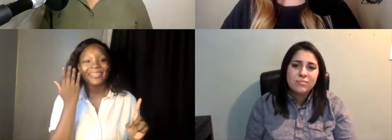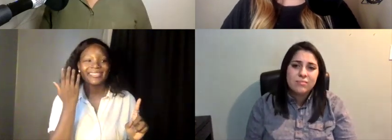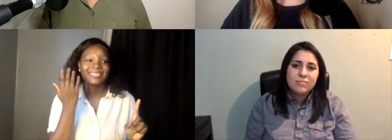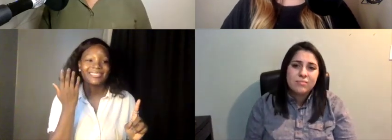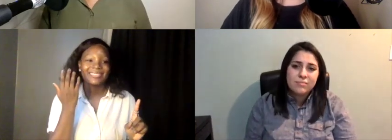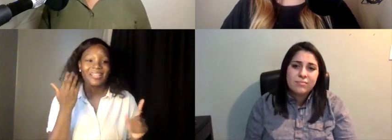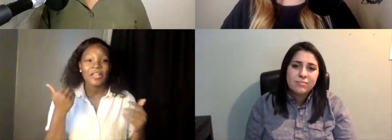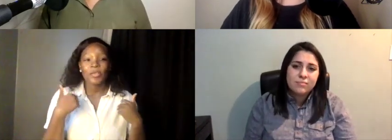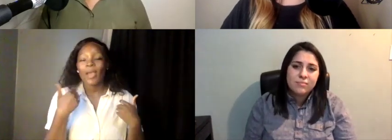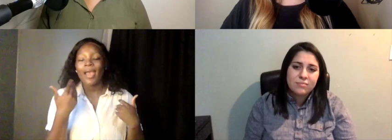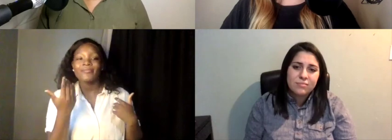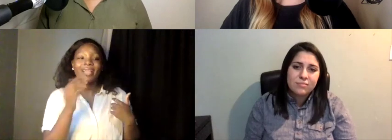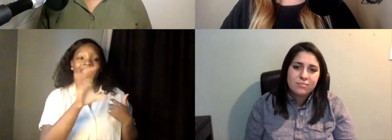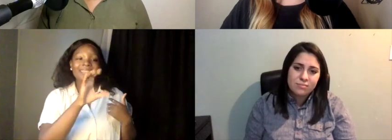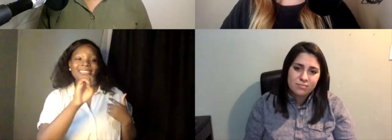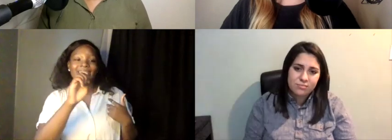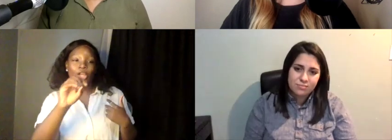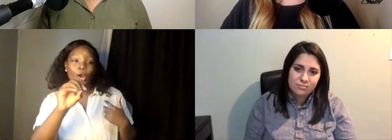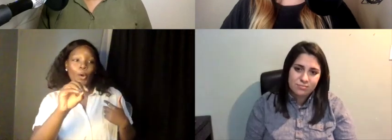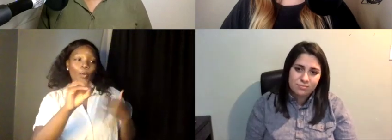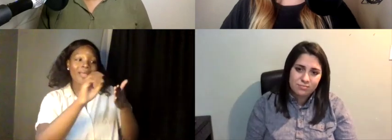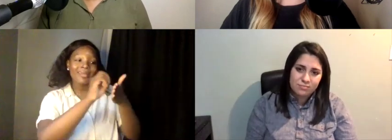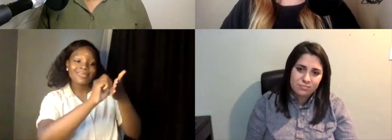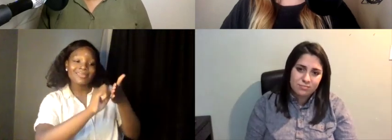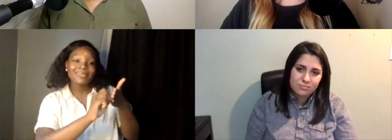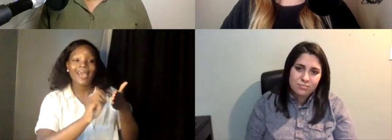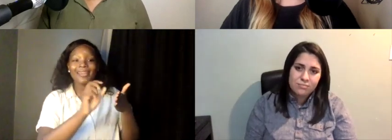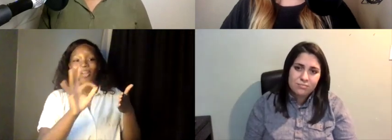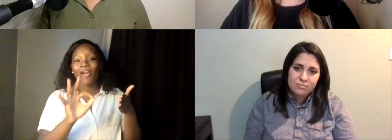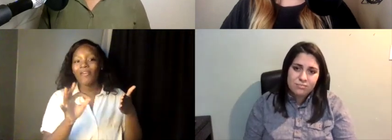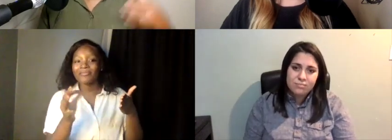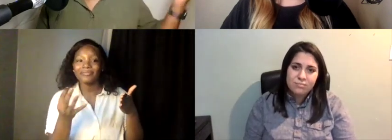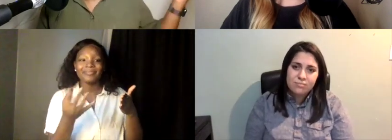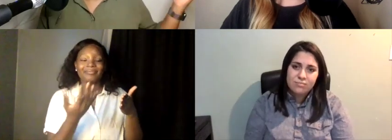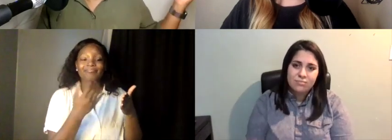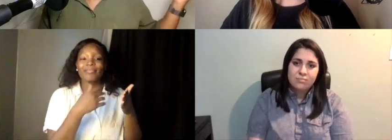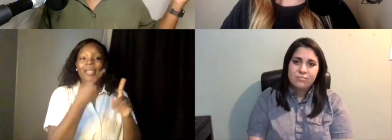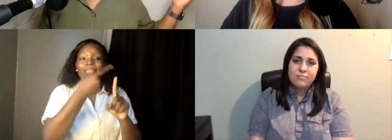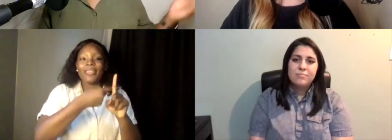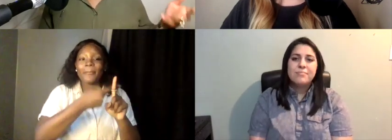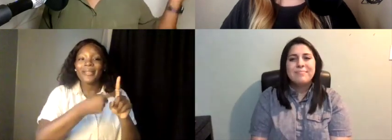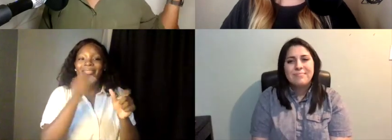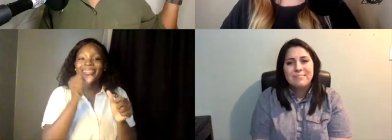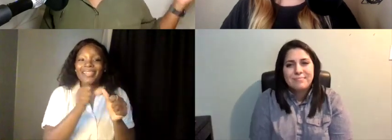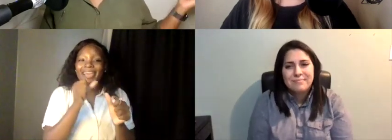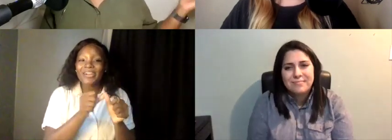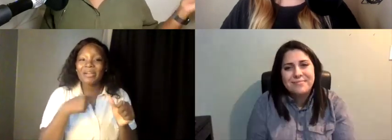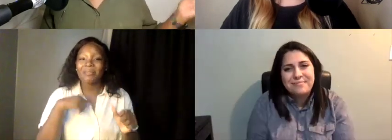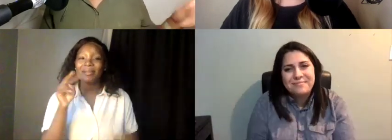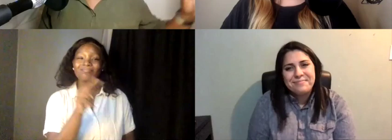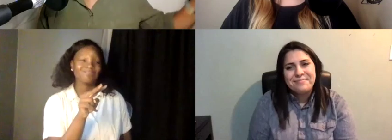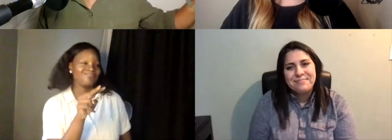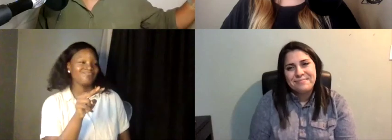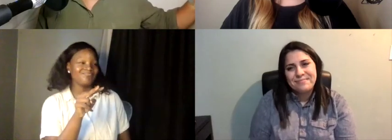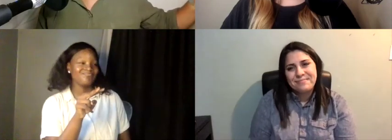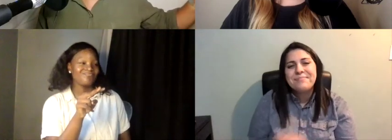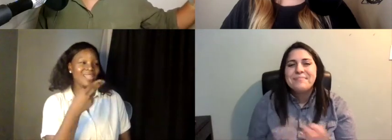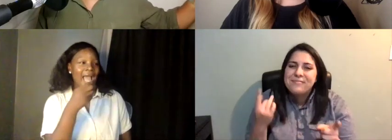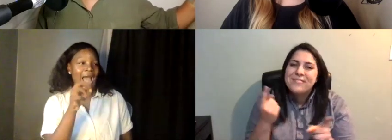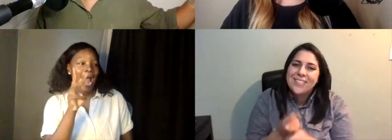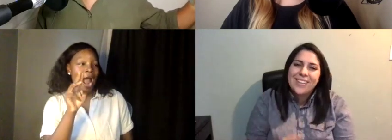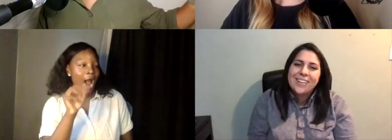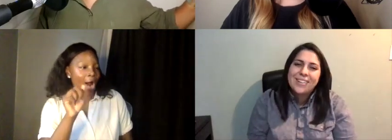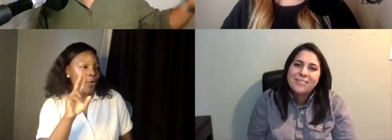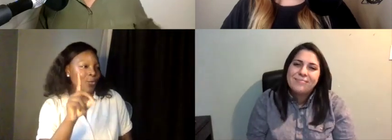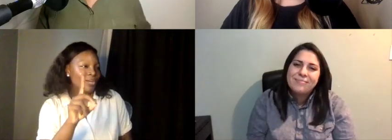like, sincerely, Howard. Like, Howard, you didn't fucking write this. Shut up. No. Like, who, you know what I mean? This is some PR person, which, good for them,